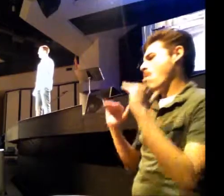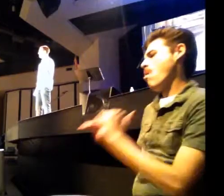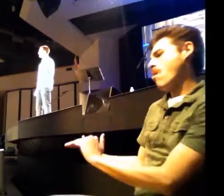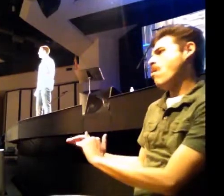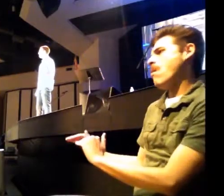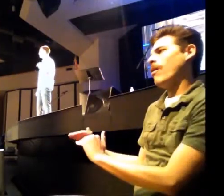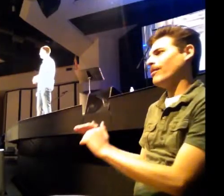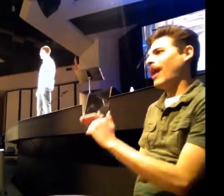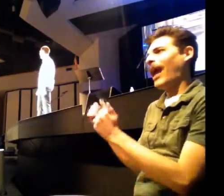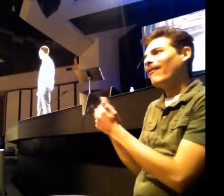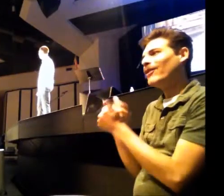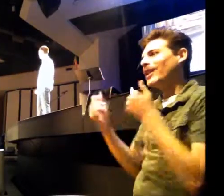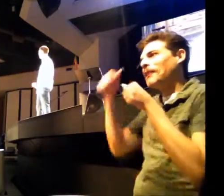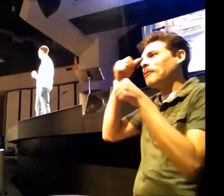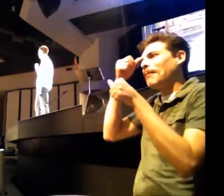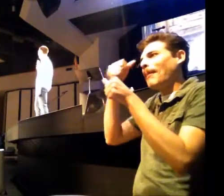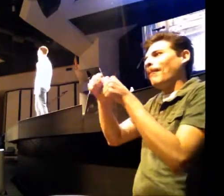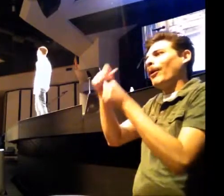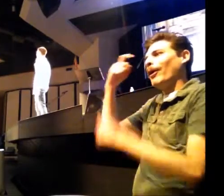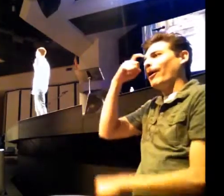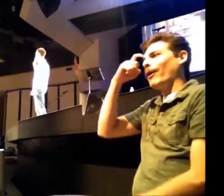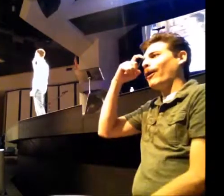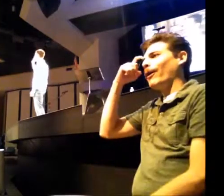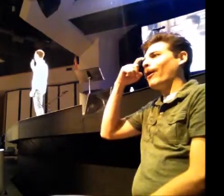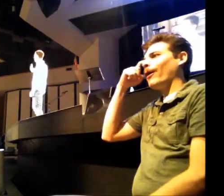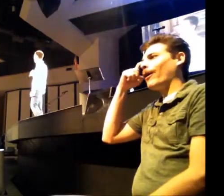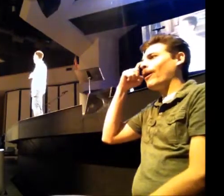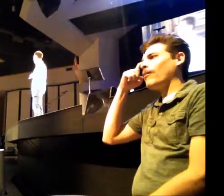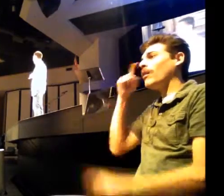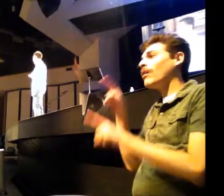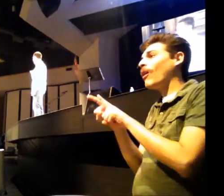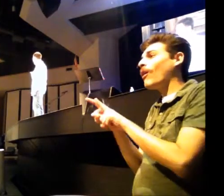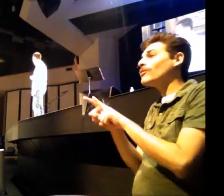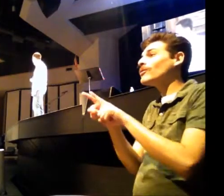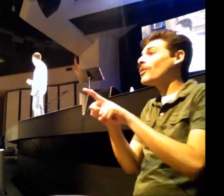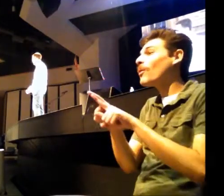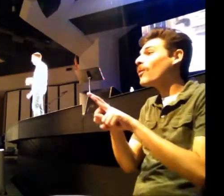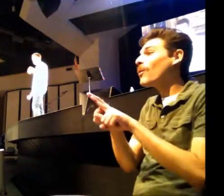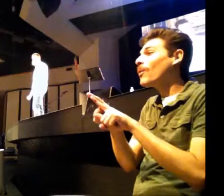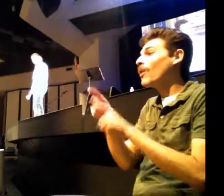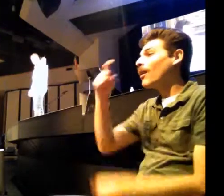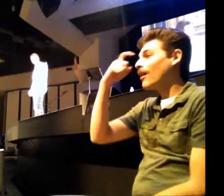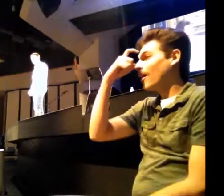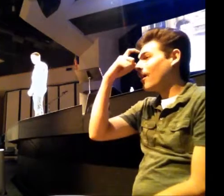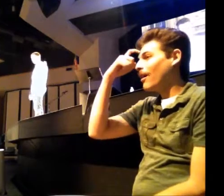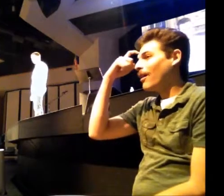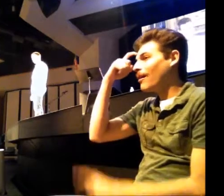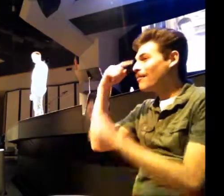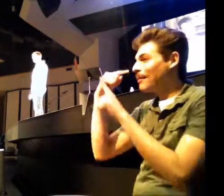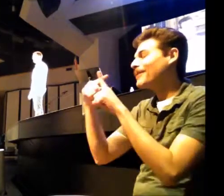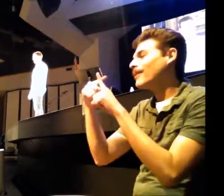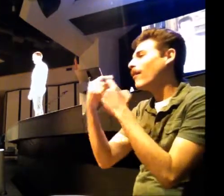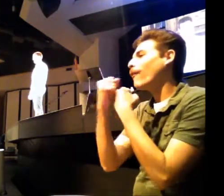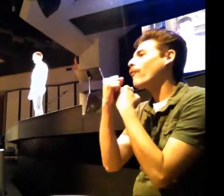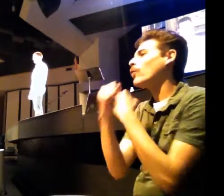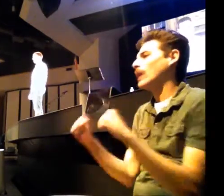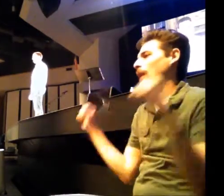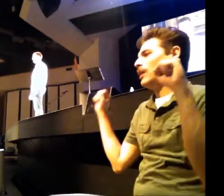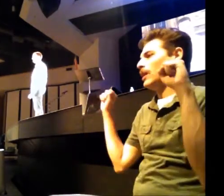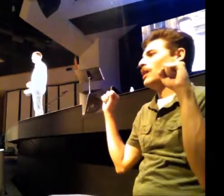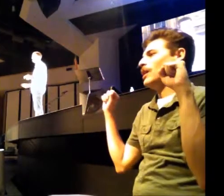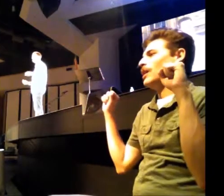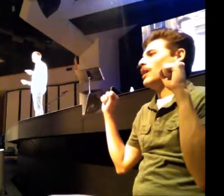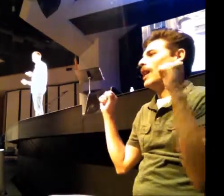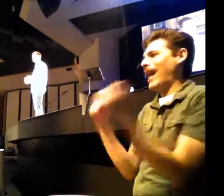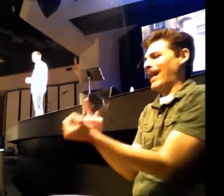of this. But they also remembered how God set them free. And his power. And the power of the blood of the Lamb